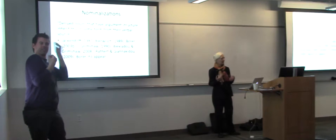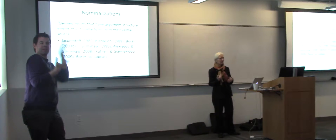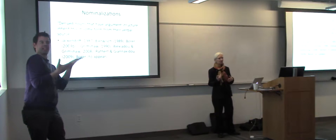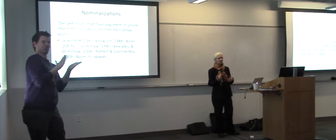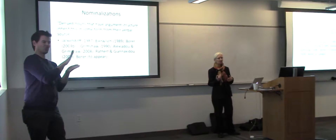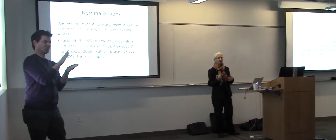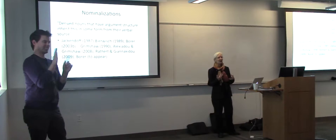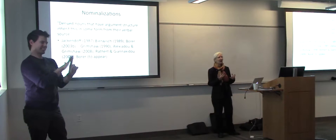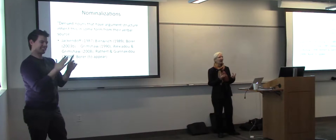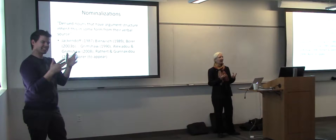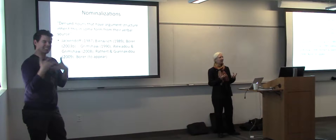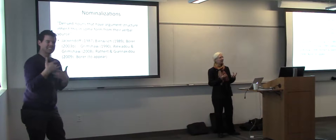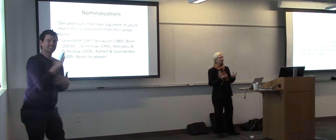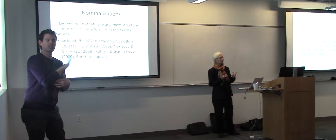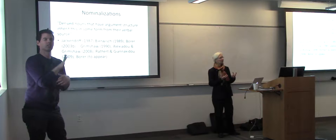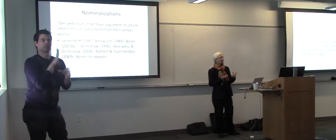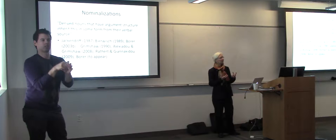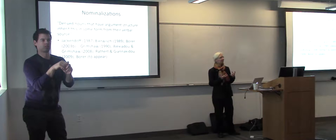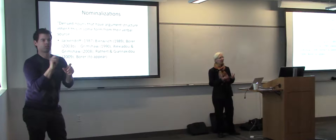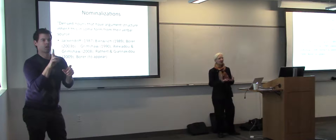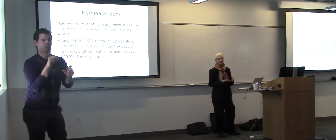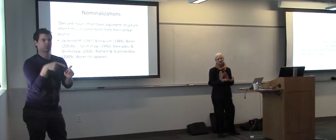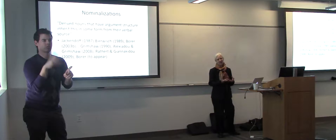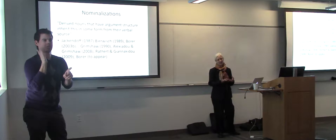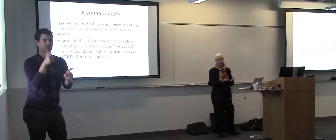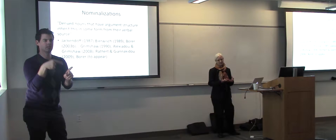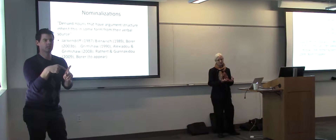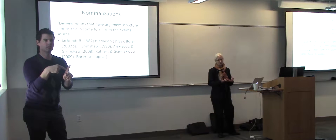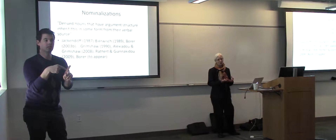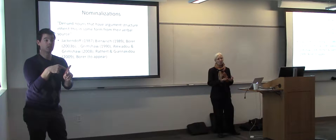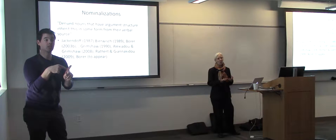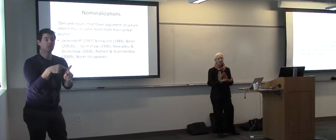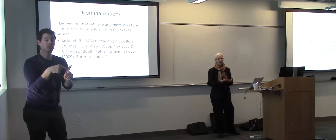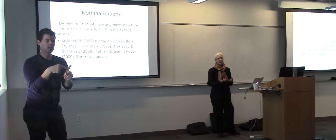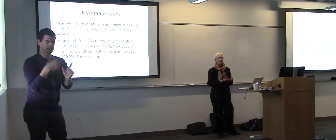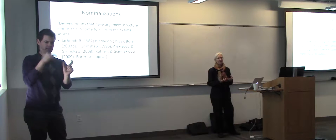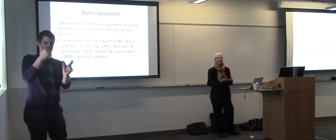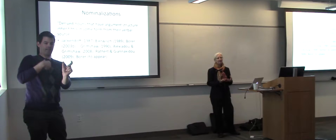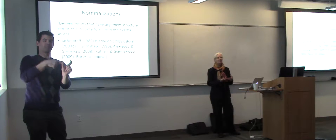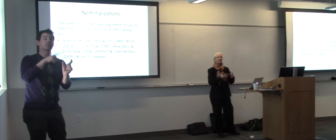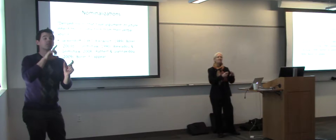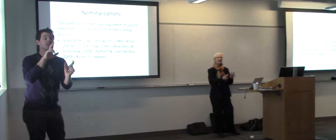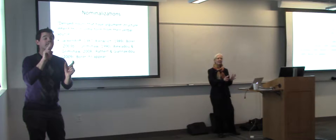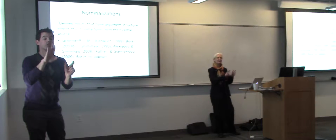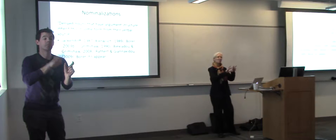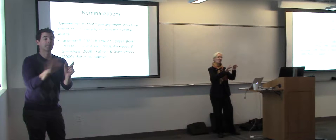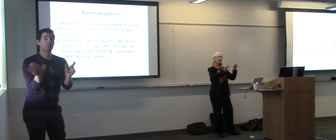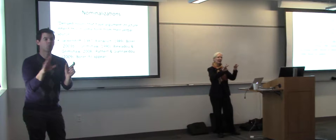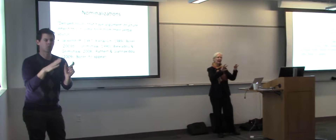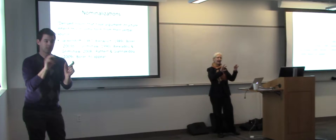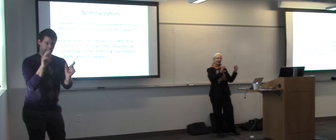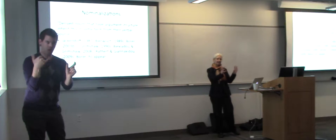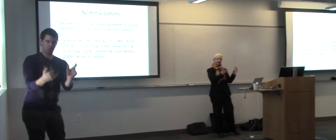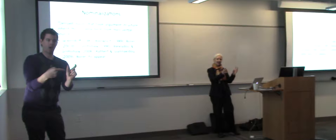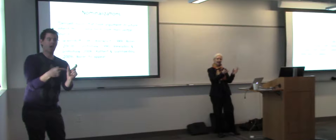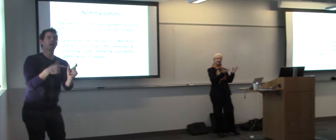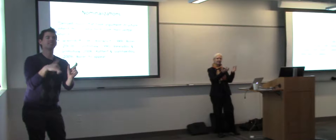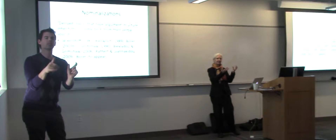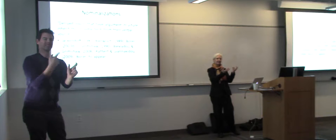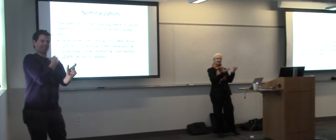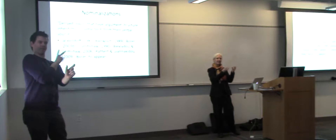the nouns sort of fossilize what is maybe more